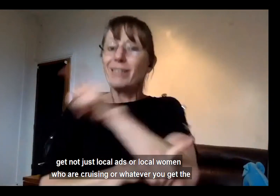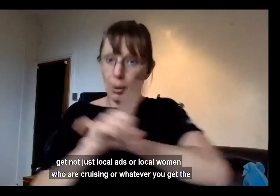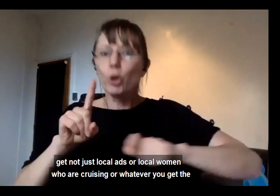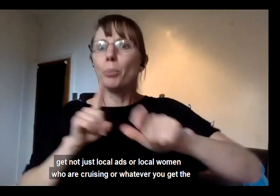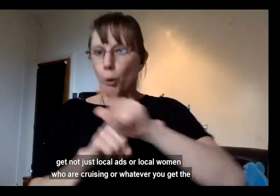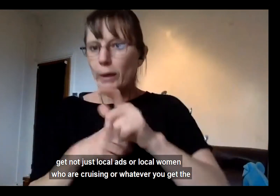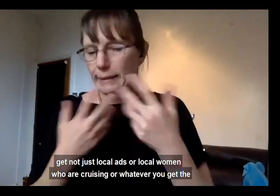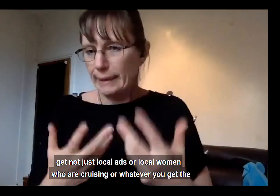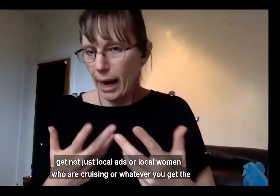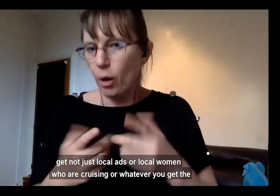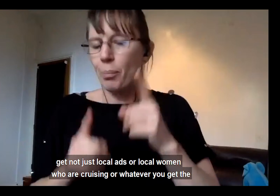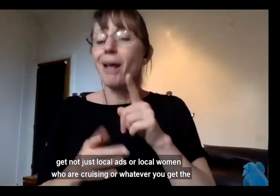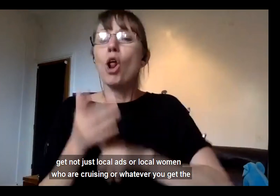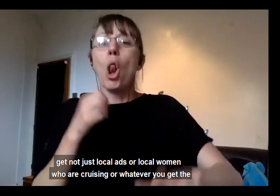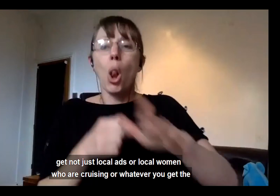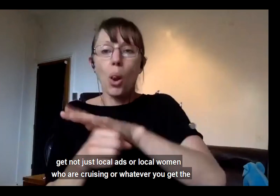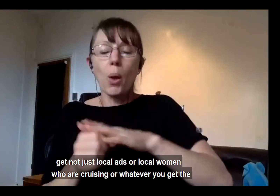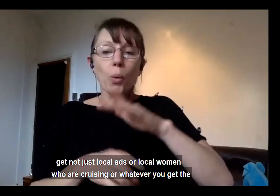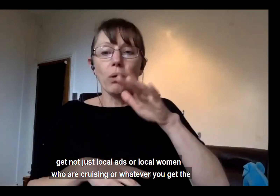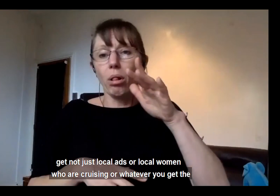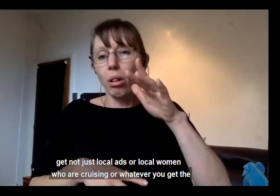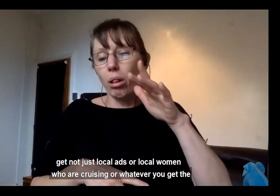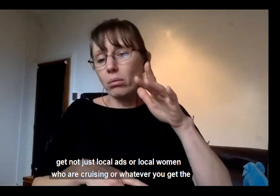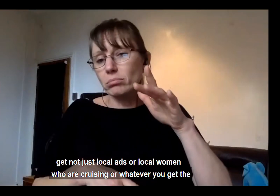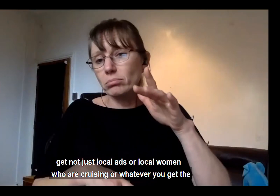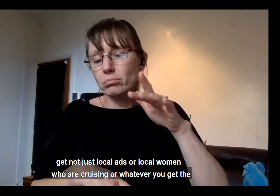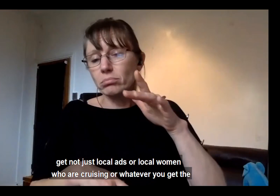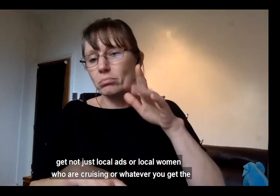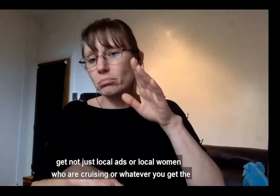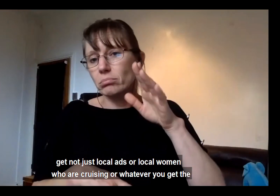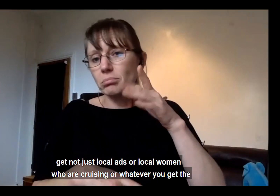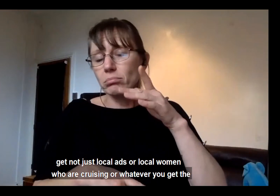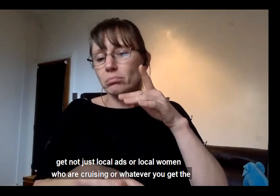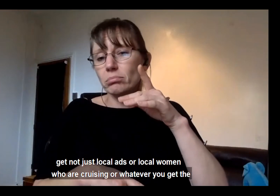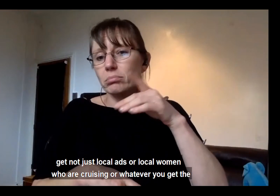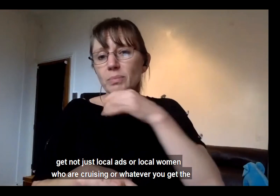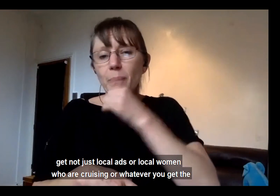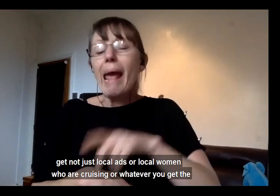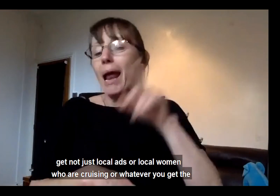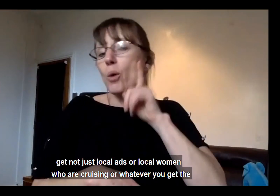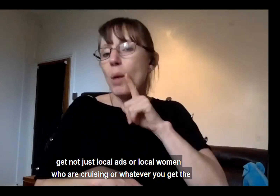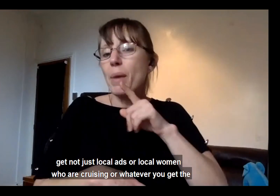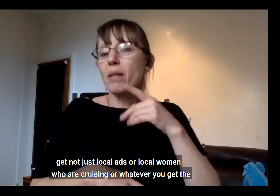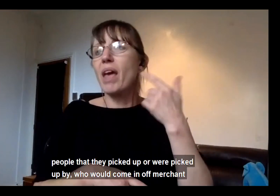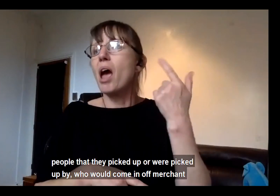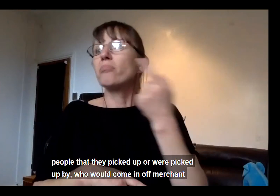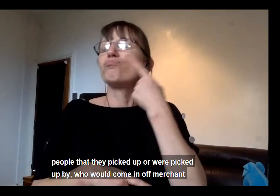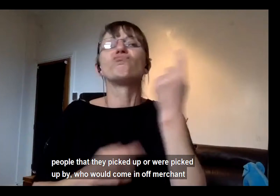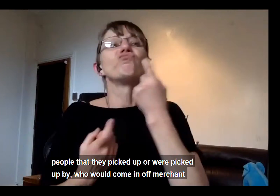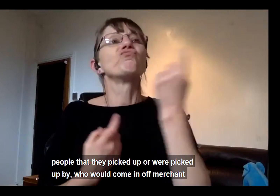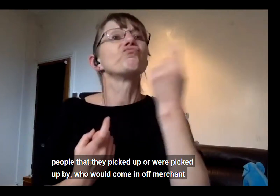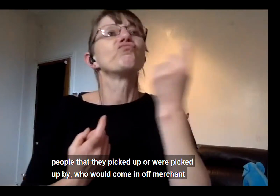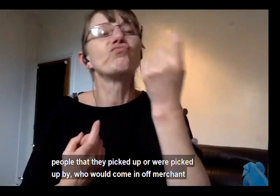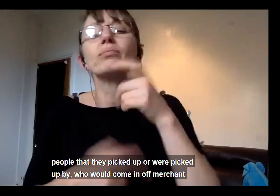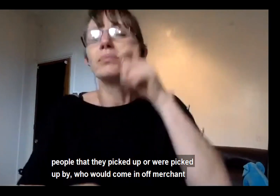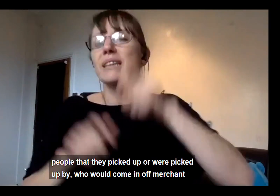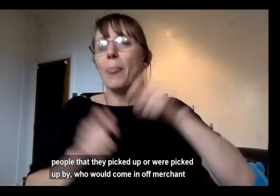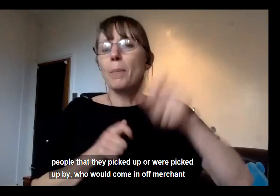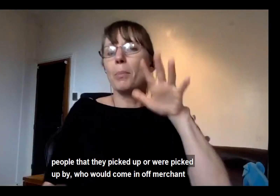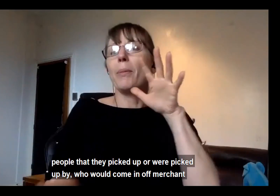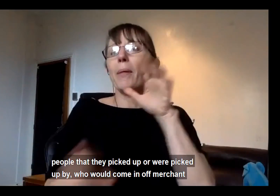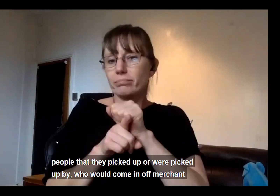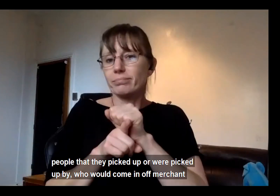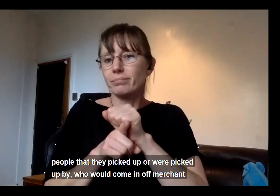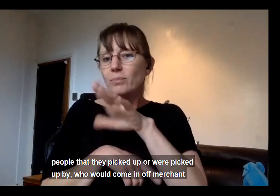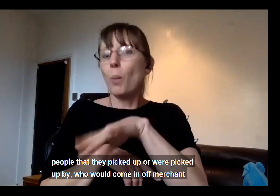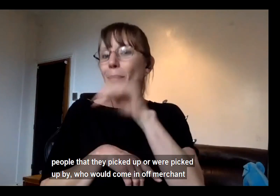not just local lads or local women who are cruising or whatever. You get the people that they picked up or were